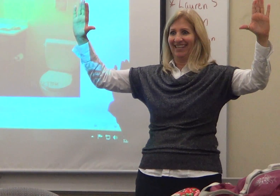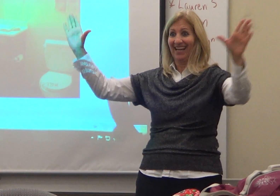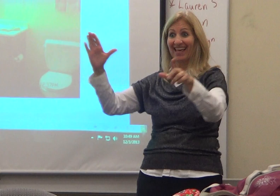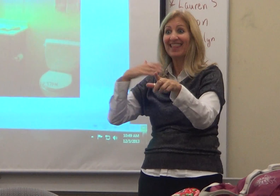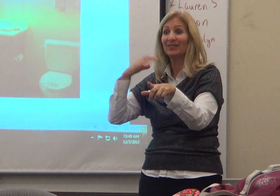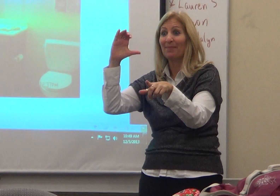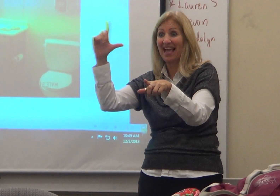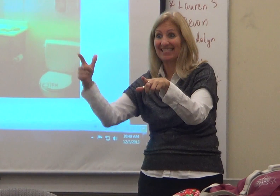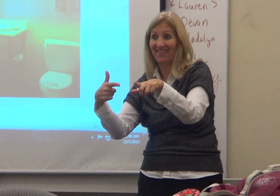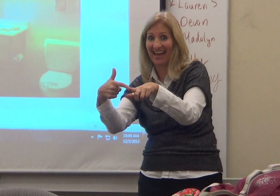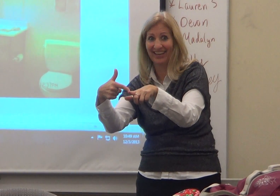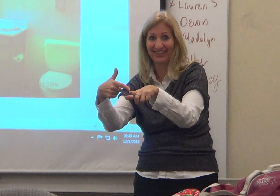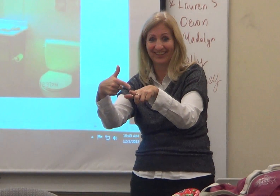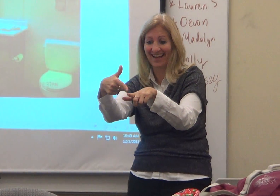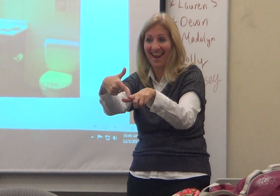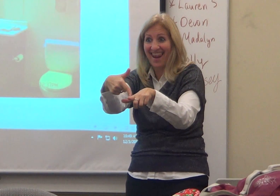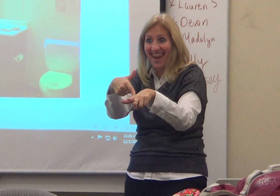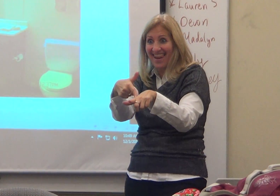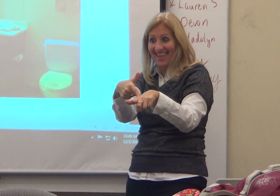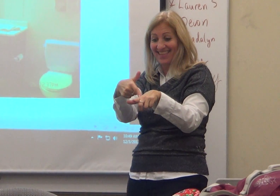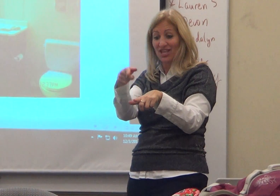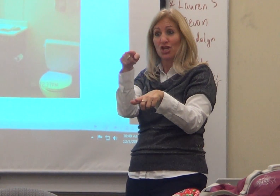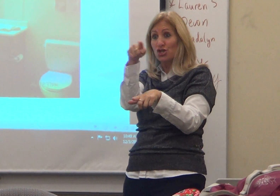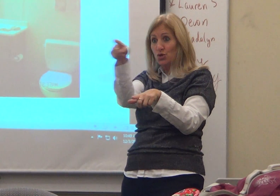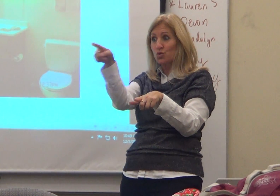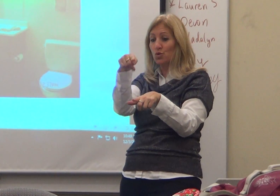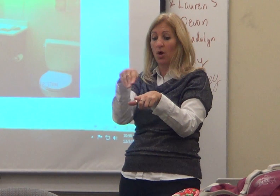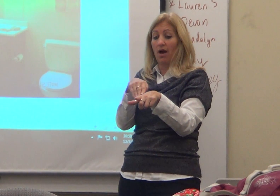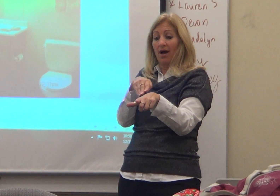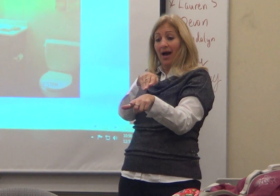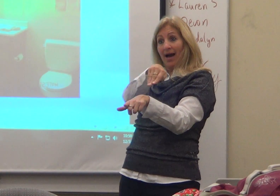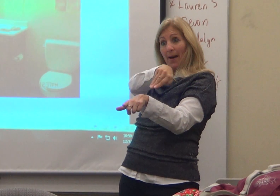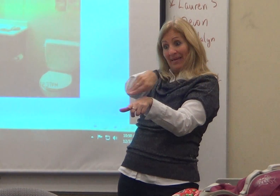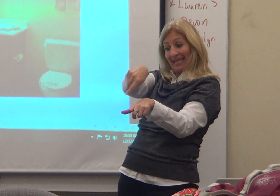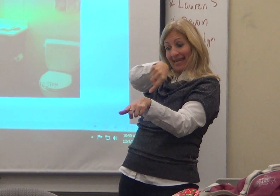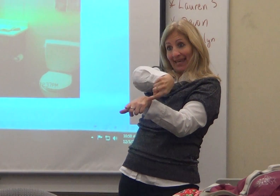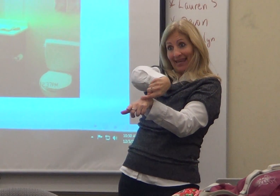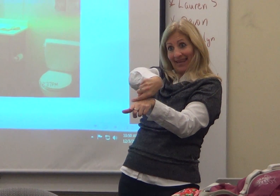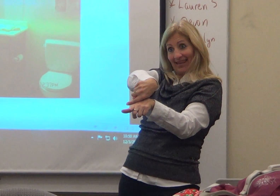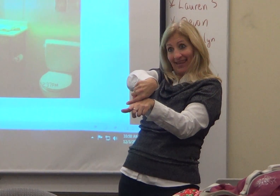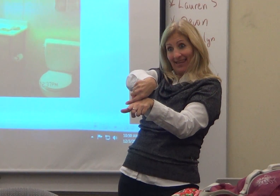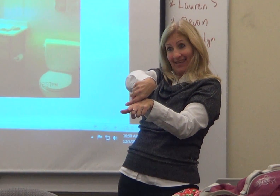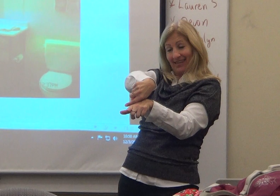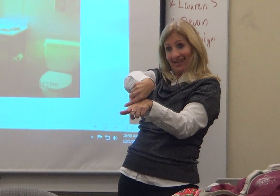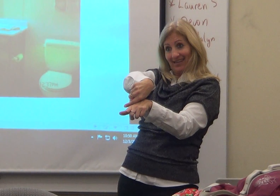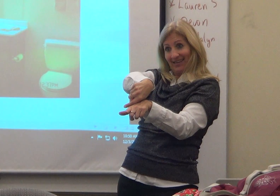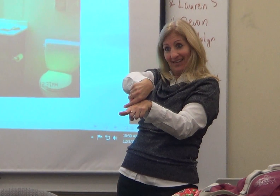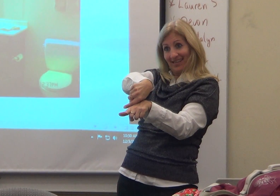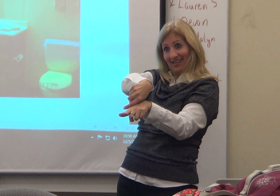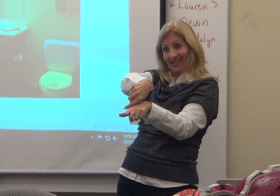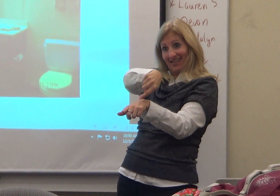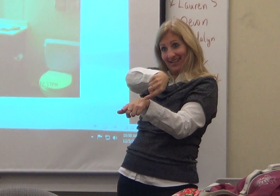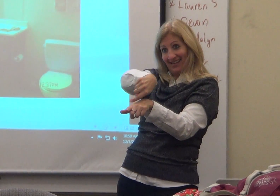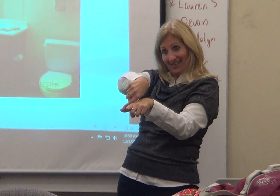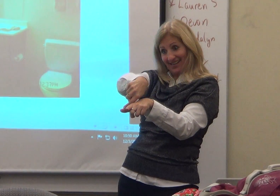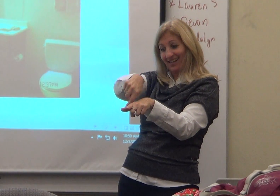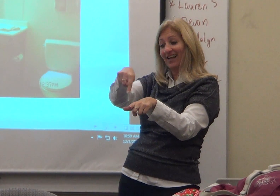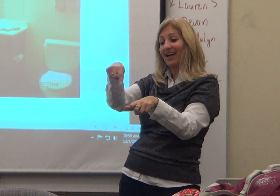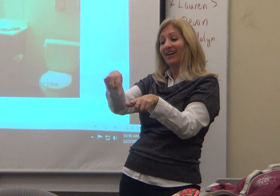So here's a great visual I'm just trying to show everybody and explain. Down this hallway, which I'm pointing, in front